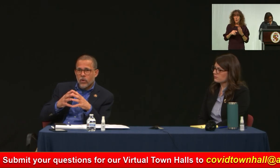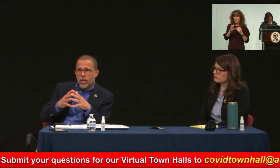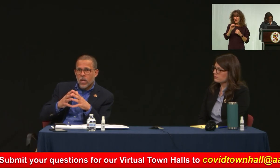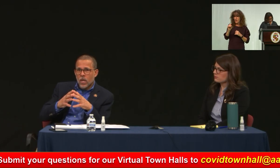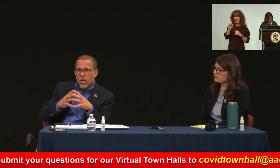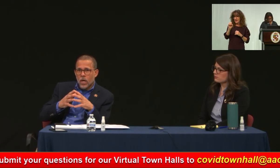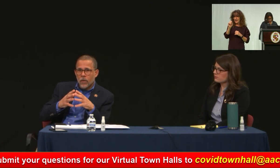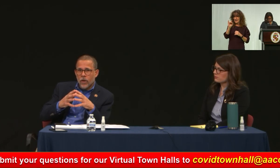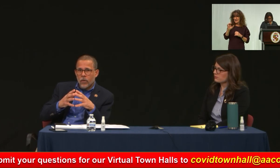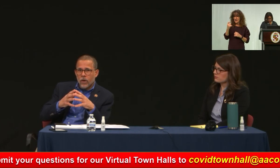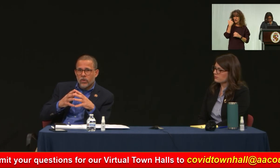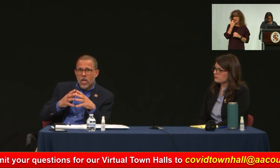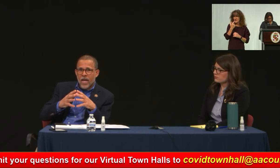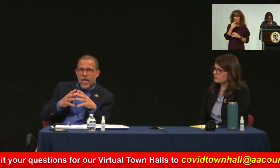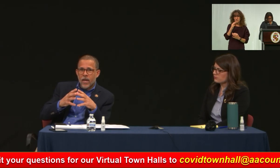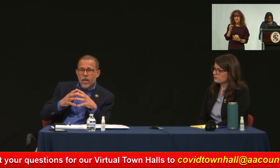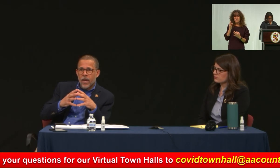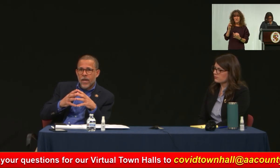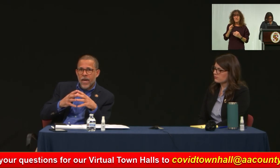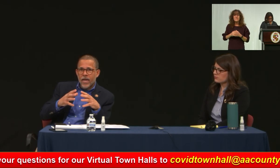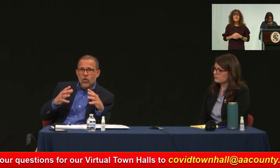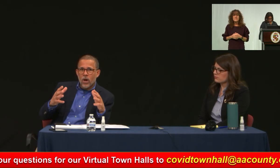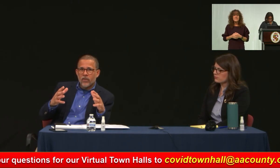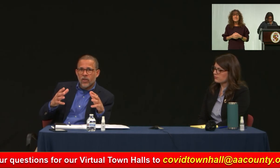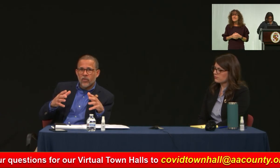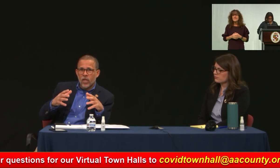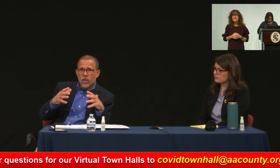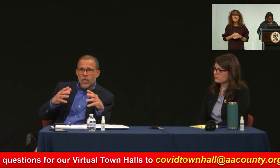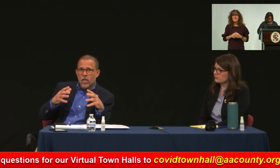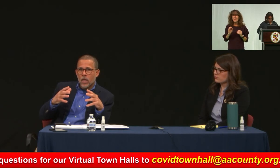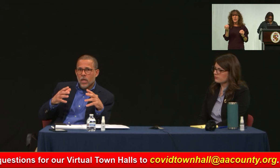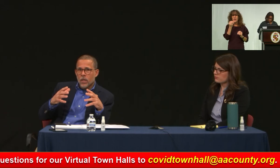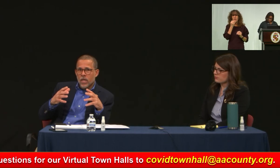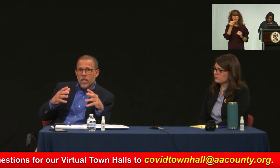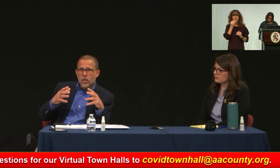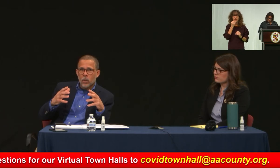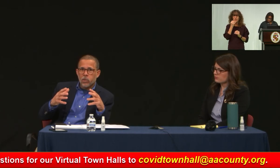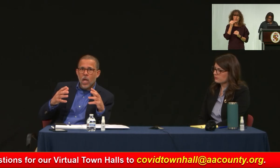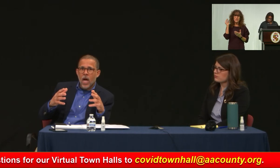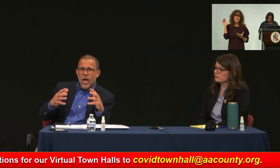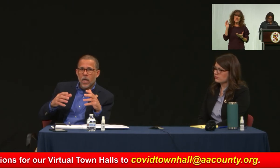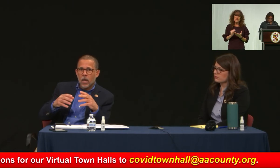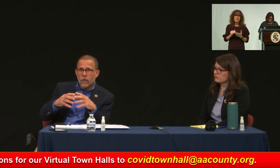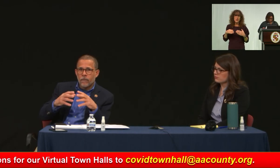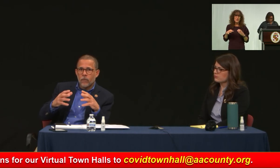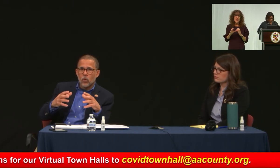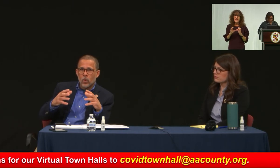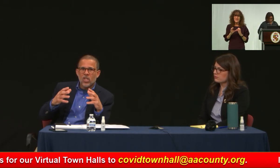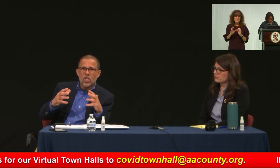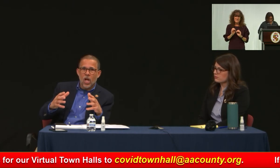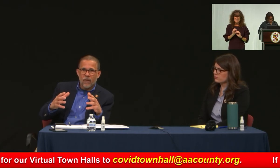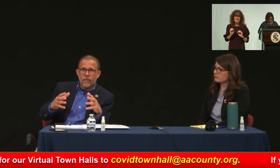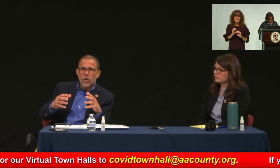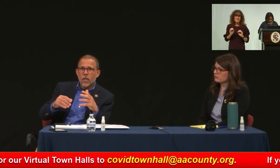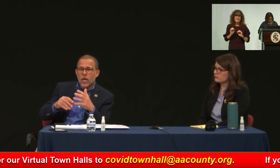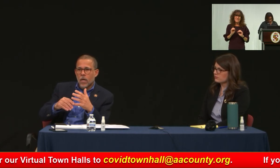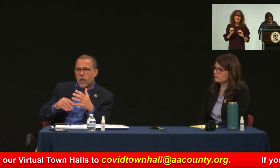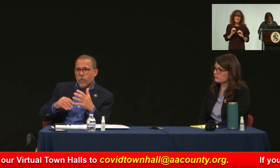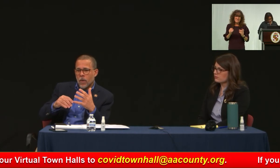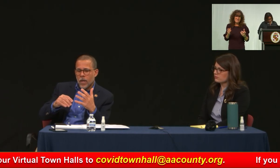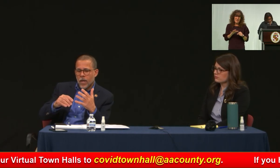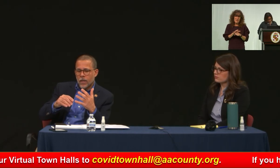very accurate. There is not a crisis in the supply of food stuff,